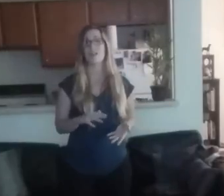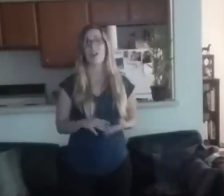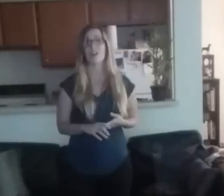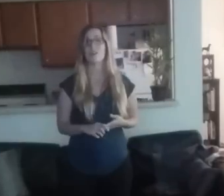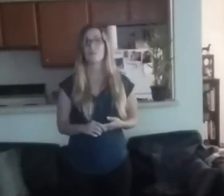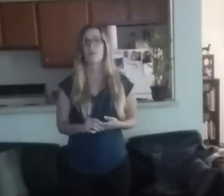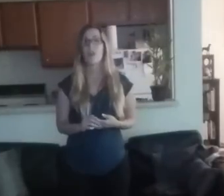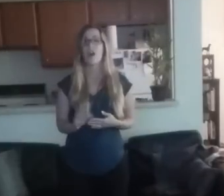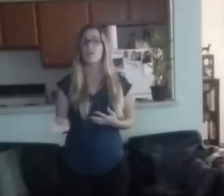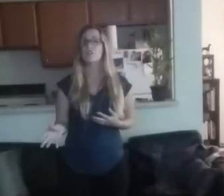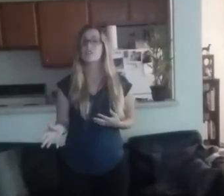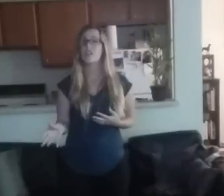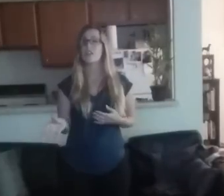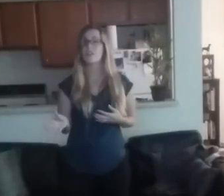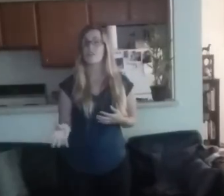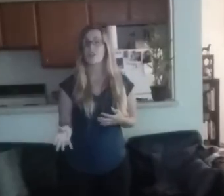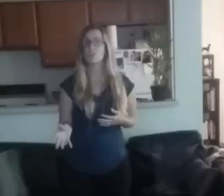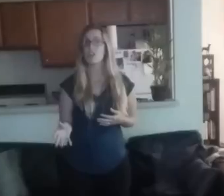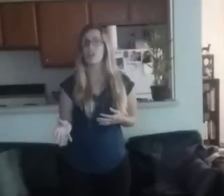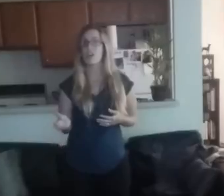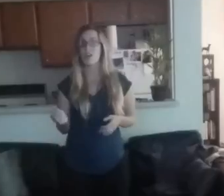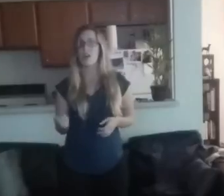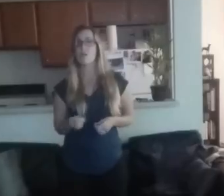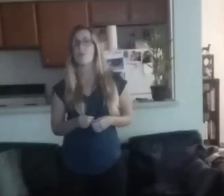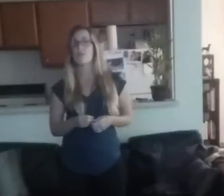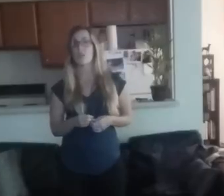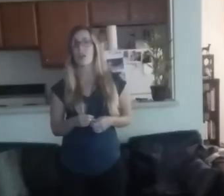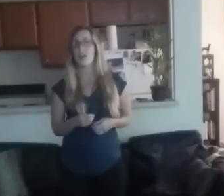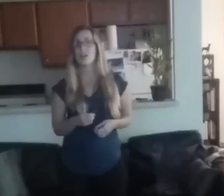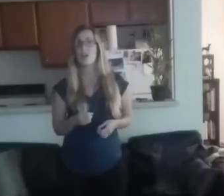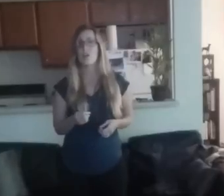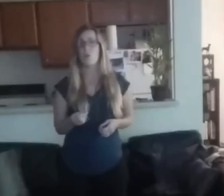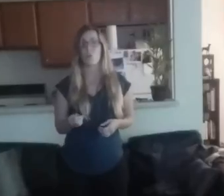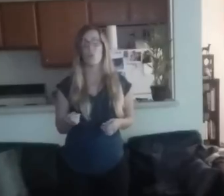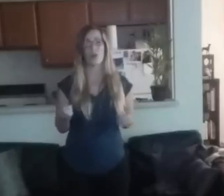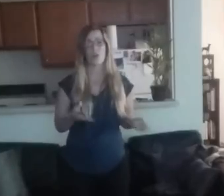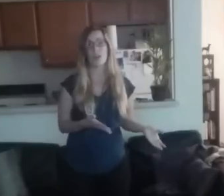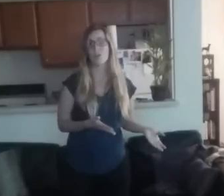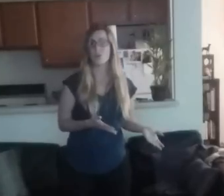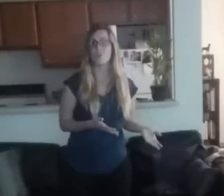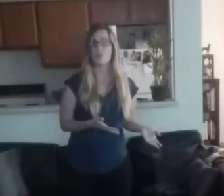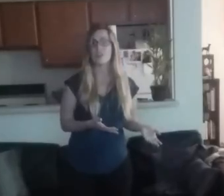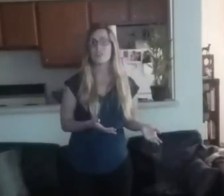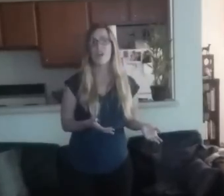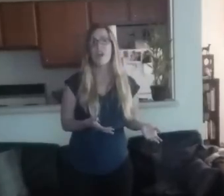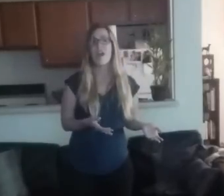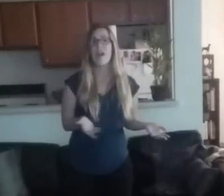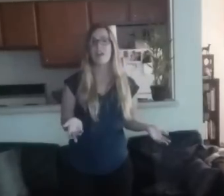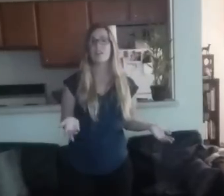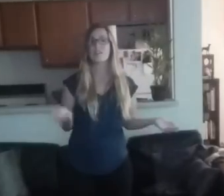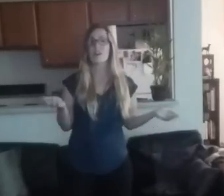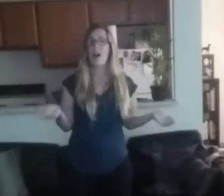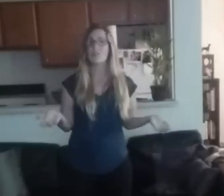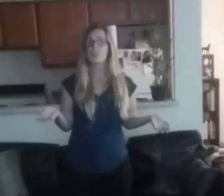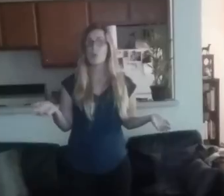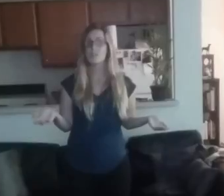neck. Understanding the function and anatomy of your neck, what cracking really means, and the consequences